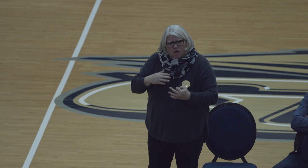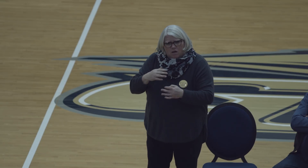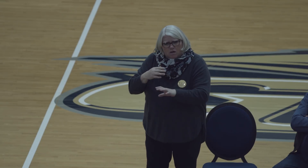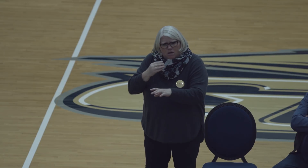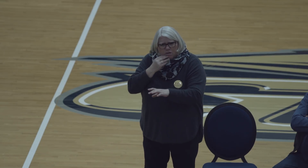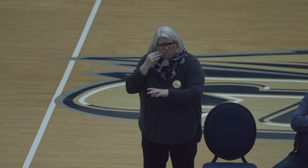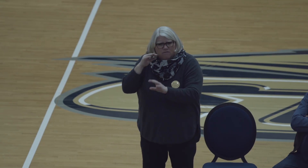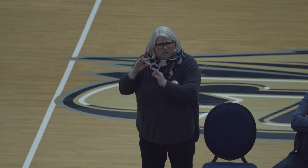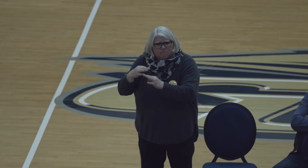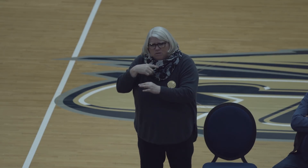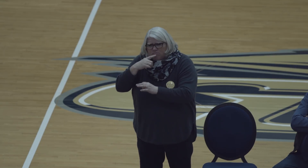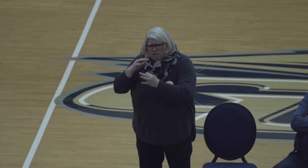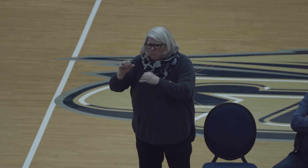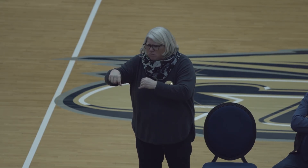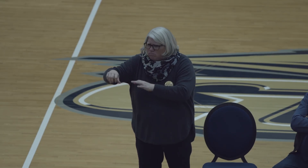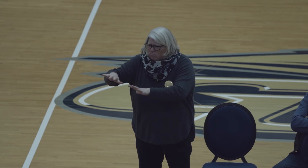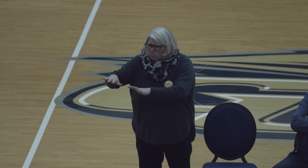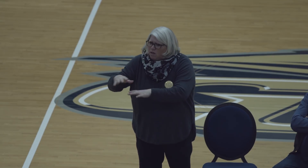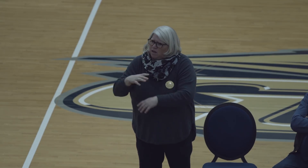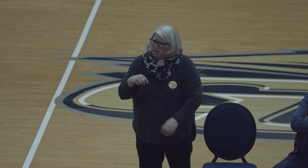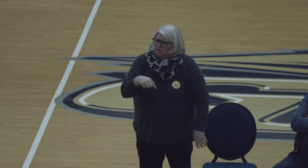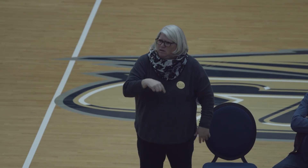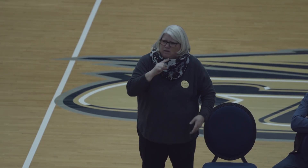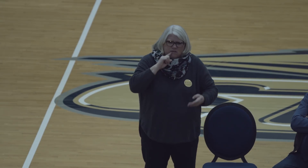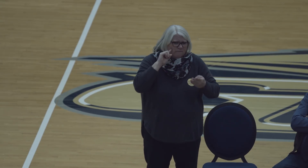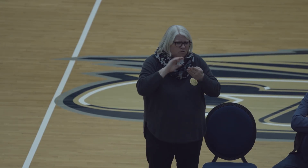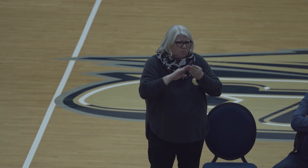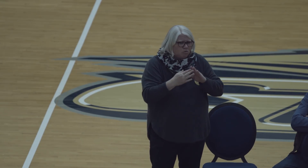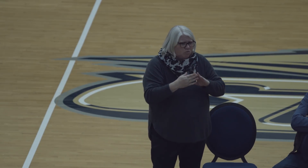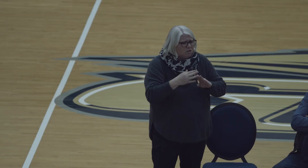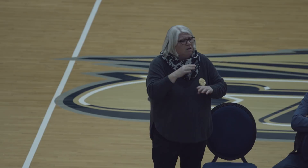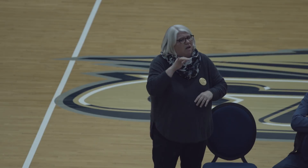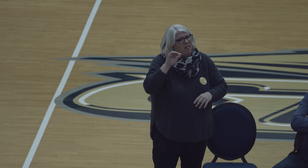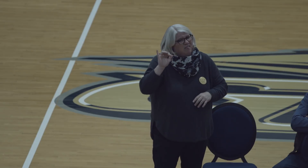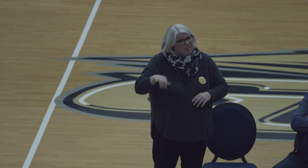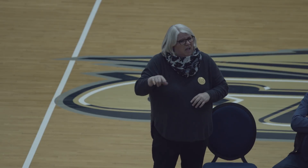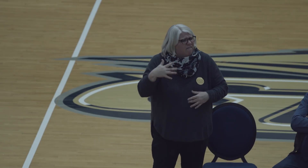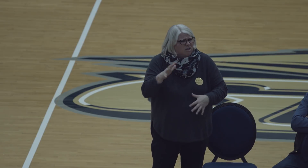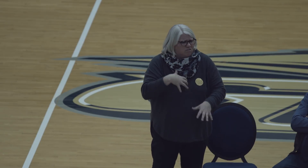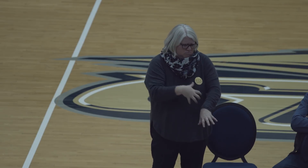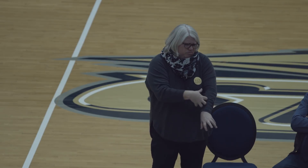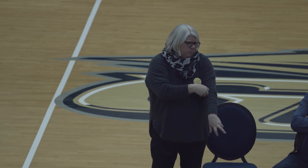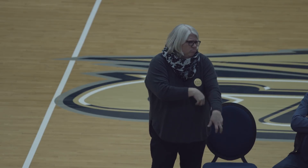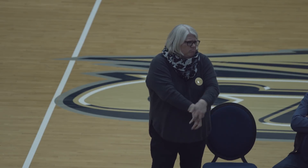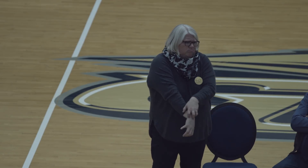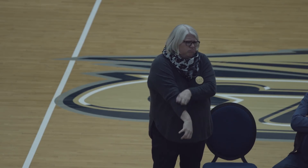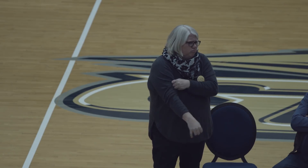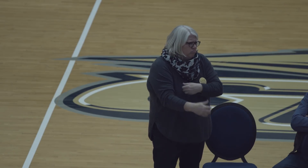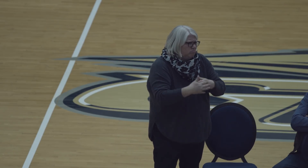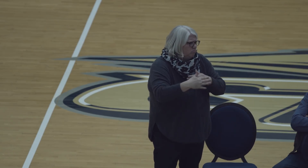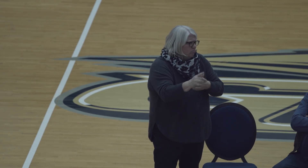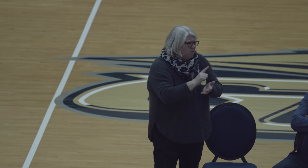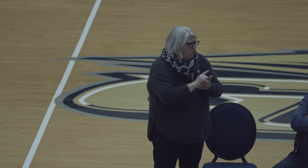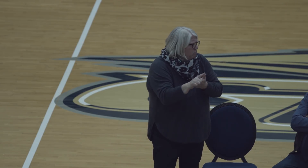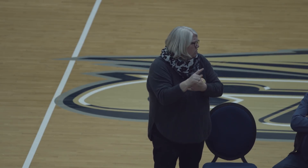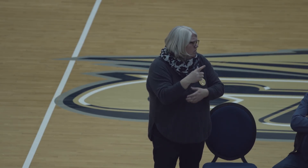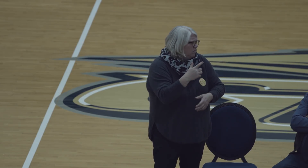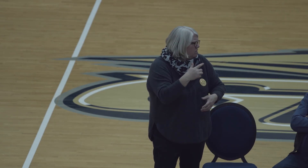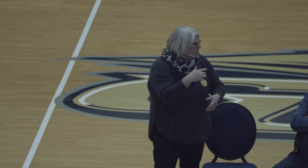I have two families. I've got my family that's hearing at home where I've grown up, but this is also my family, this community, and I'm diving in